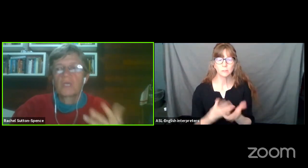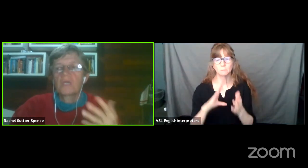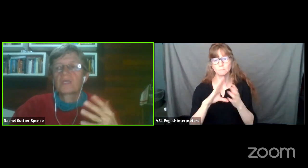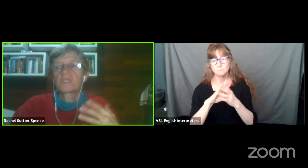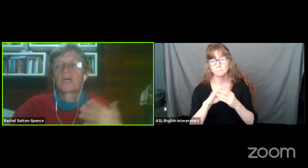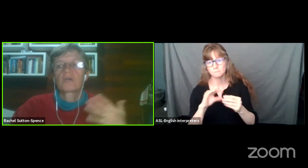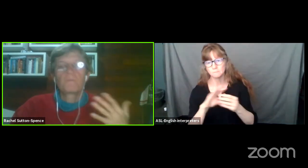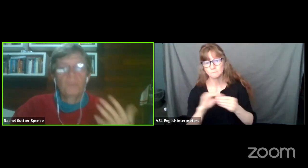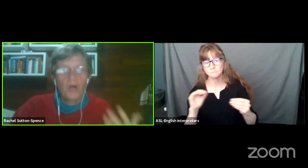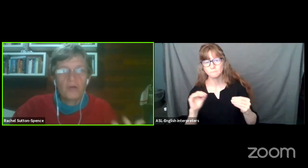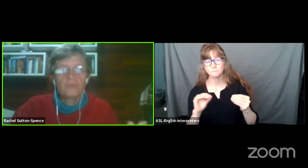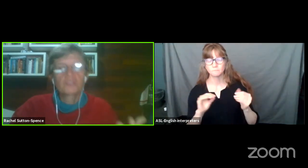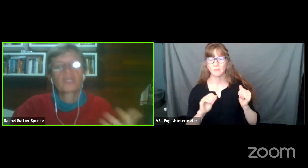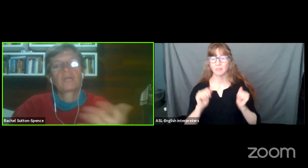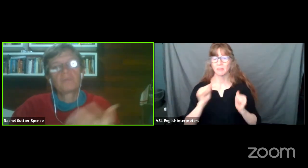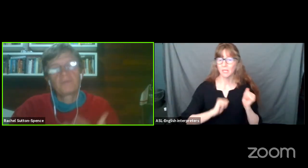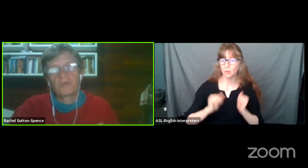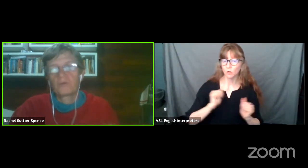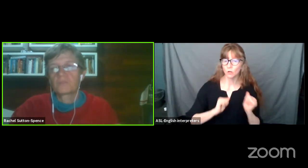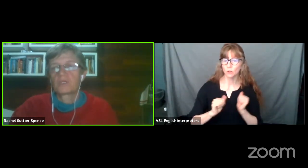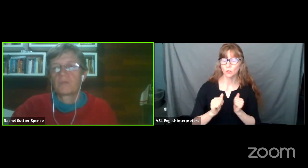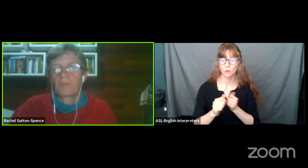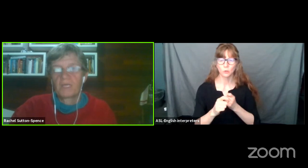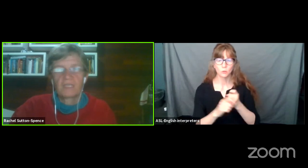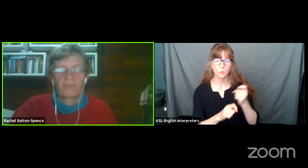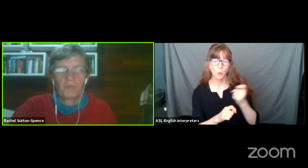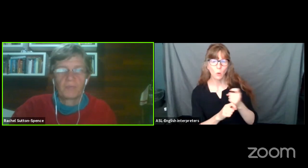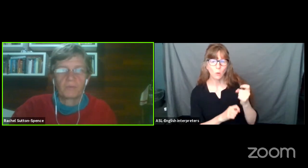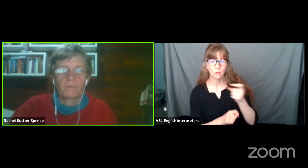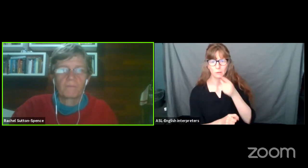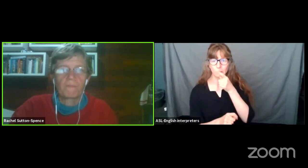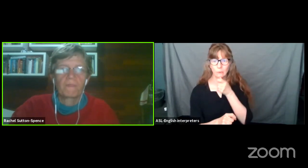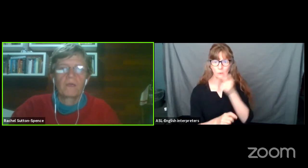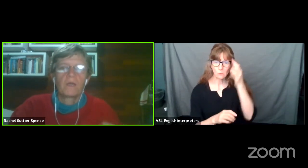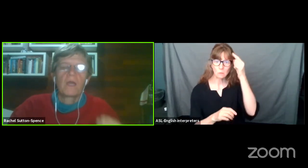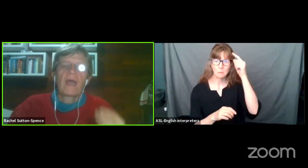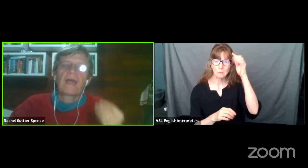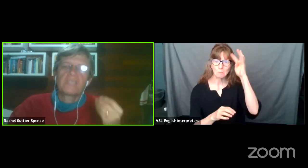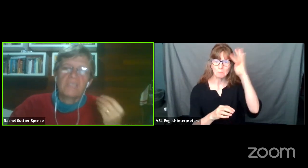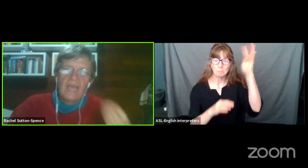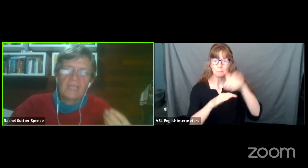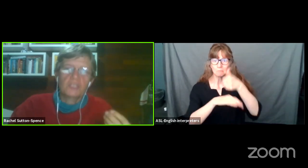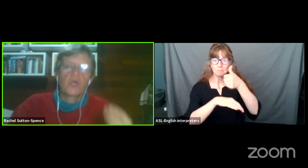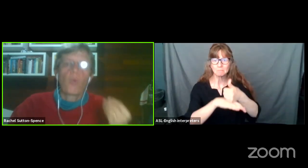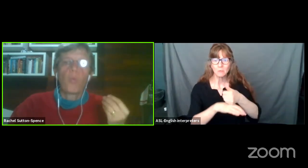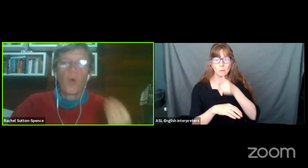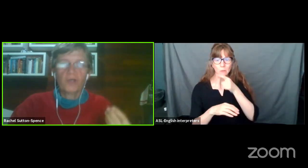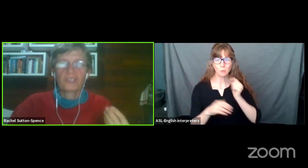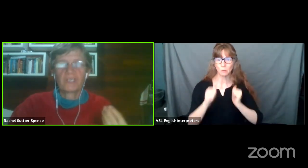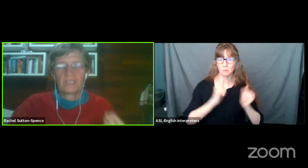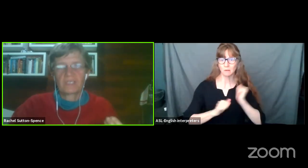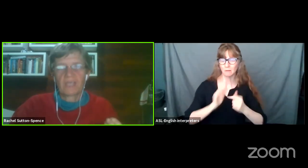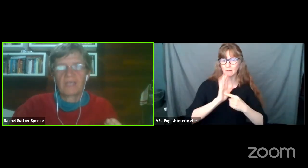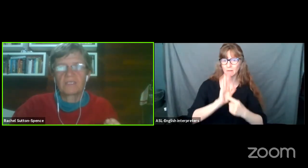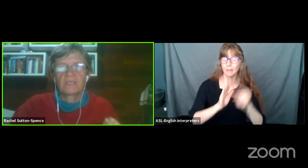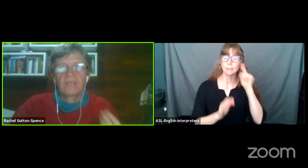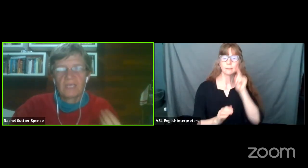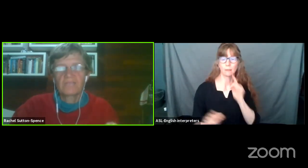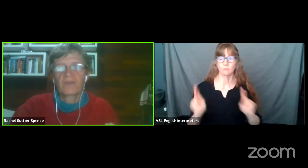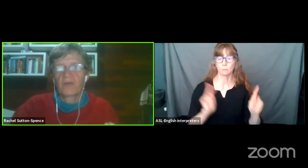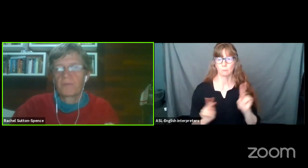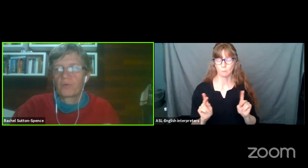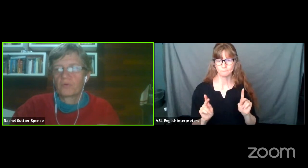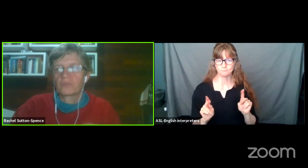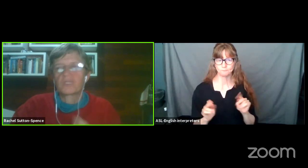jokes that are composed and performed by deaf people. And yes, what is said